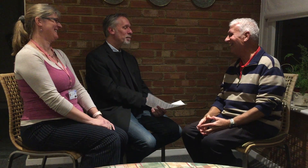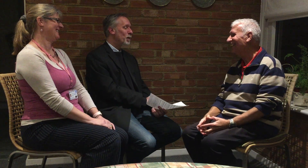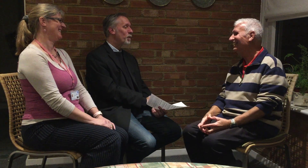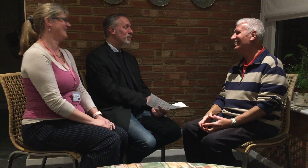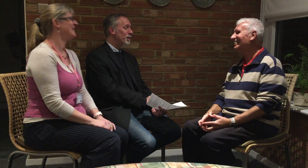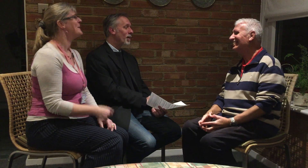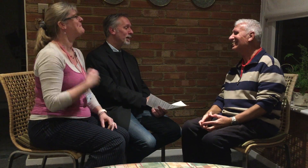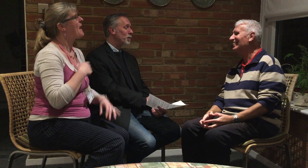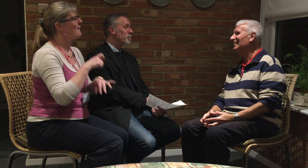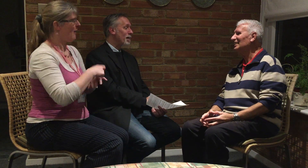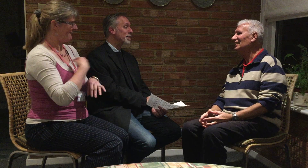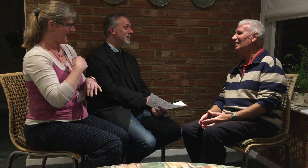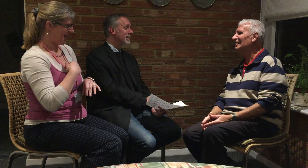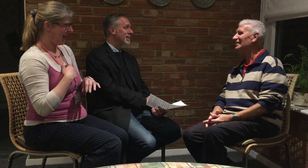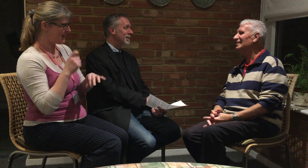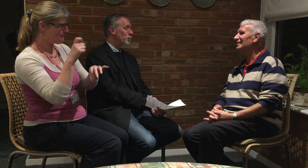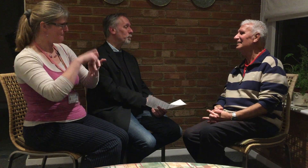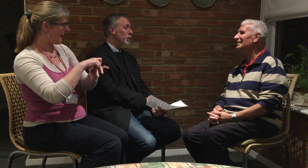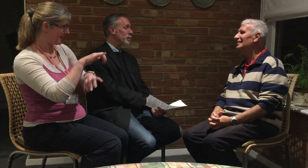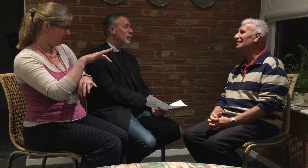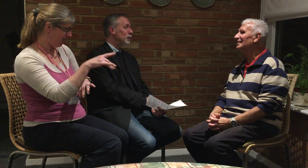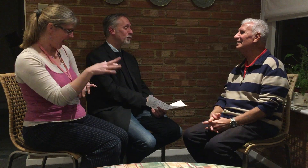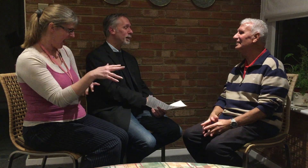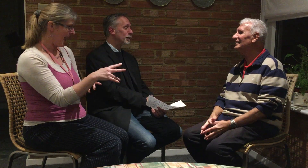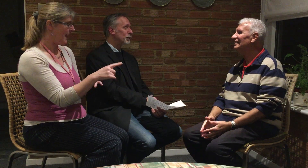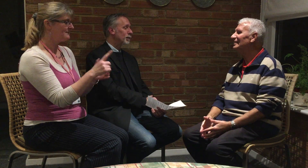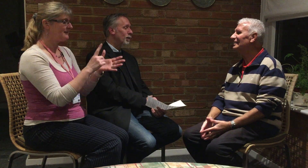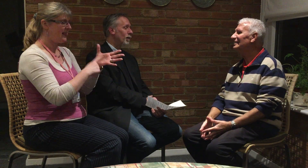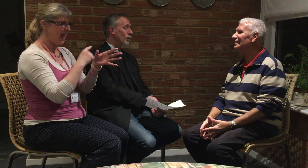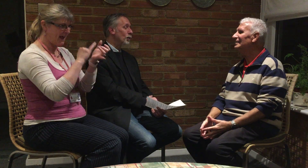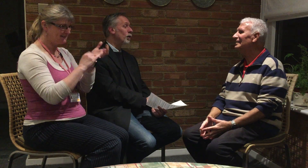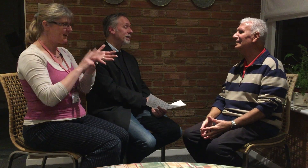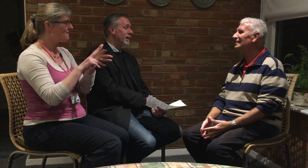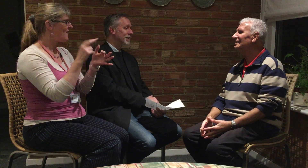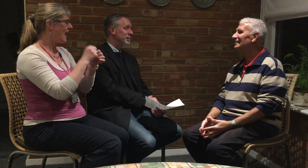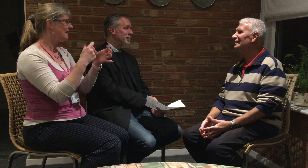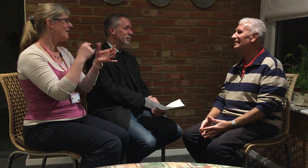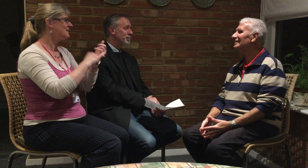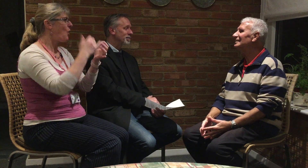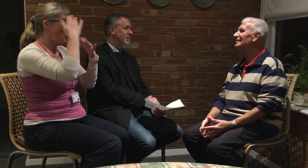My wife and I got married when we were in Las Vegas on holiday.